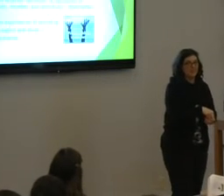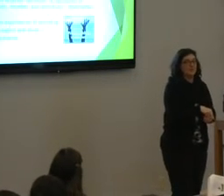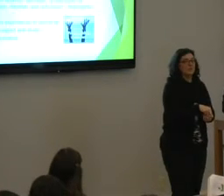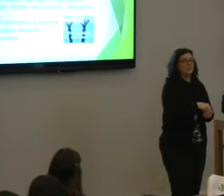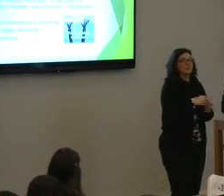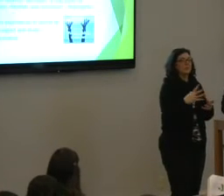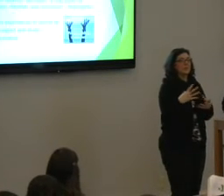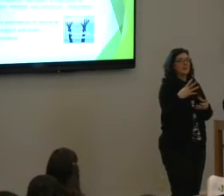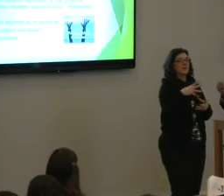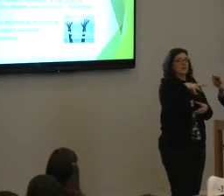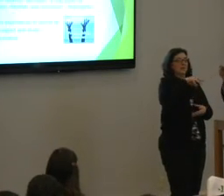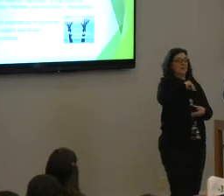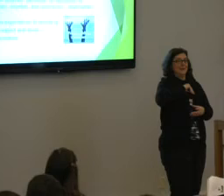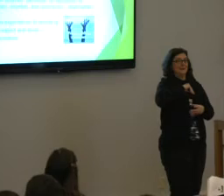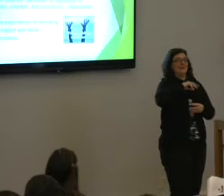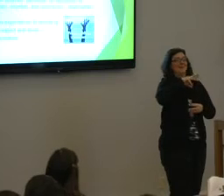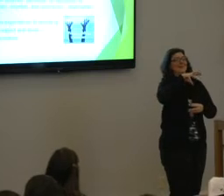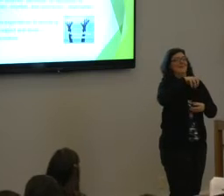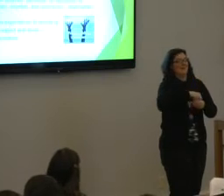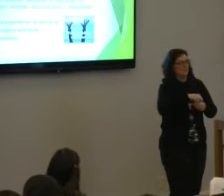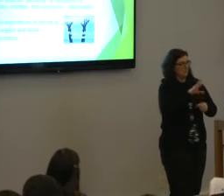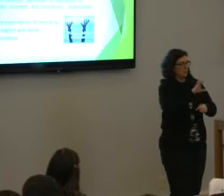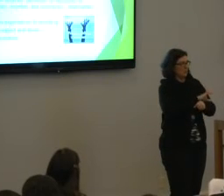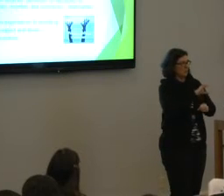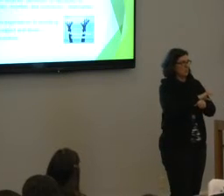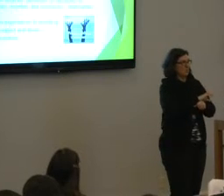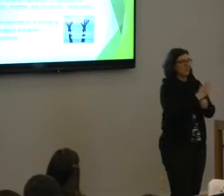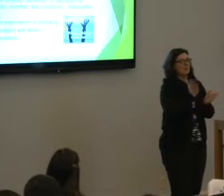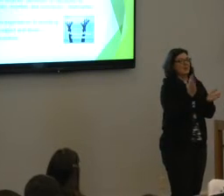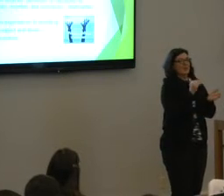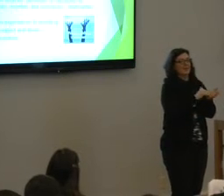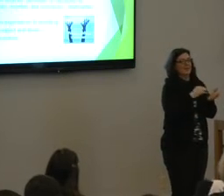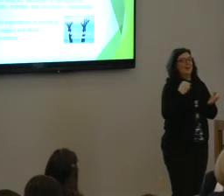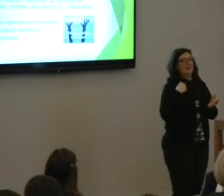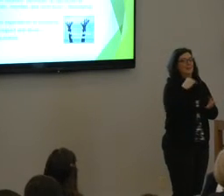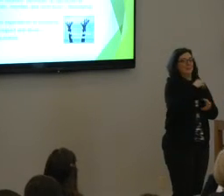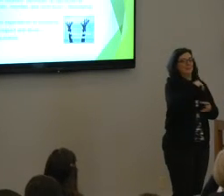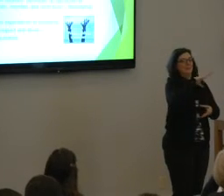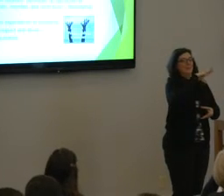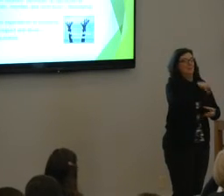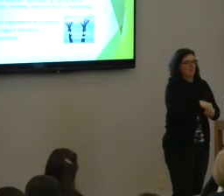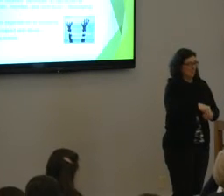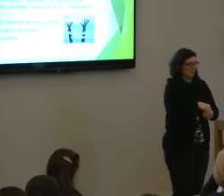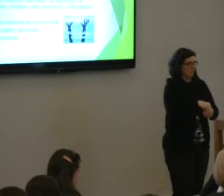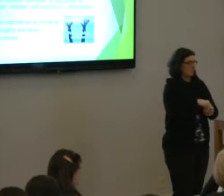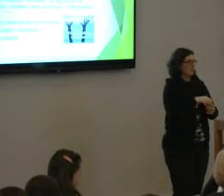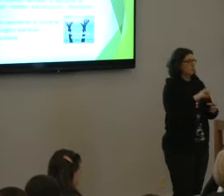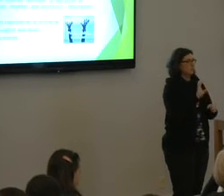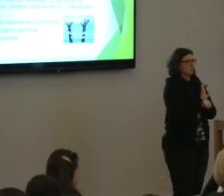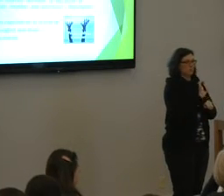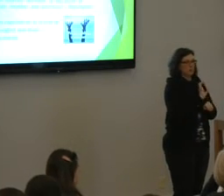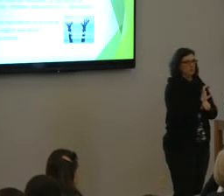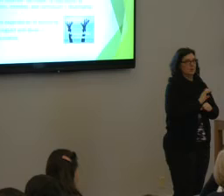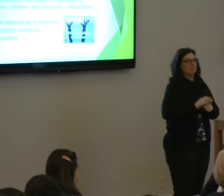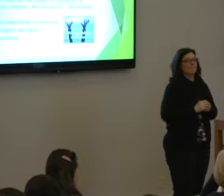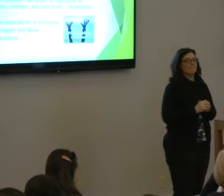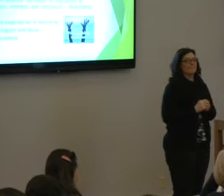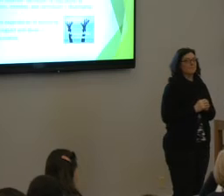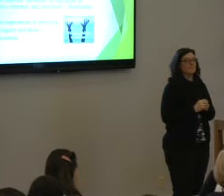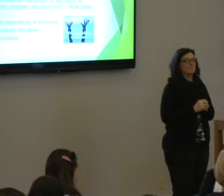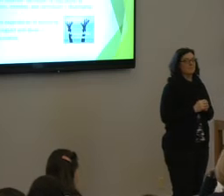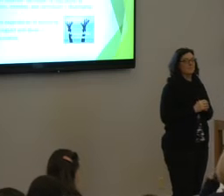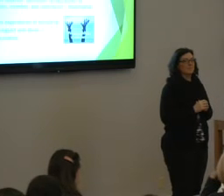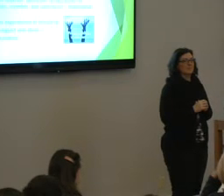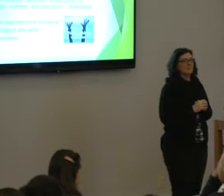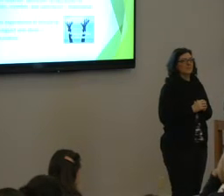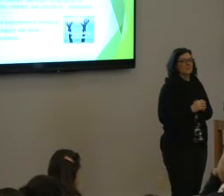into the church, to be remembered back into the church. And when we do that, when people have felt isolated